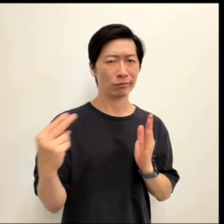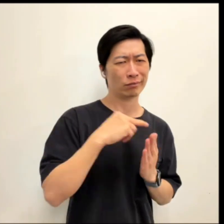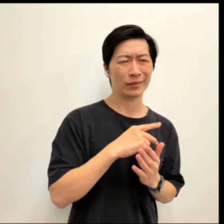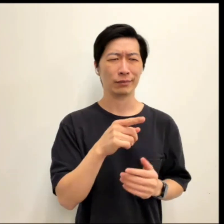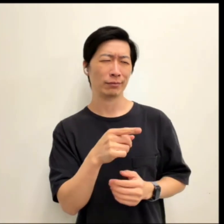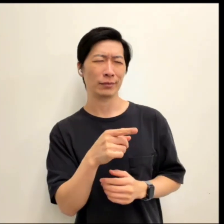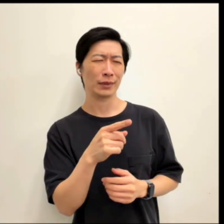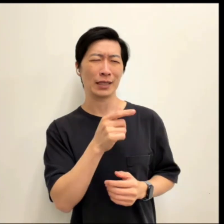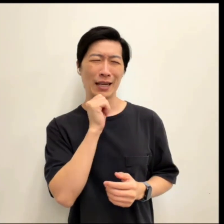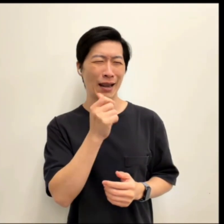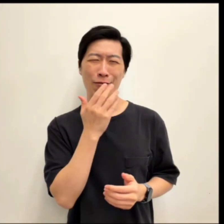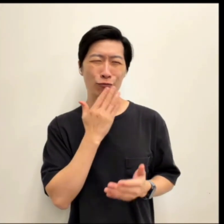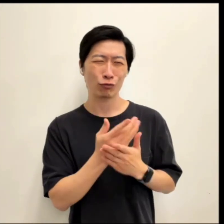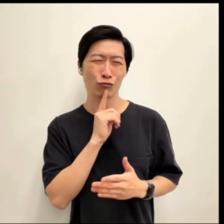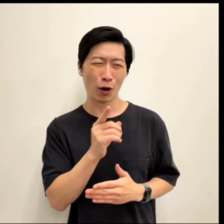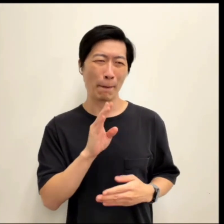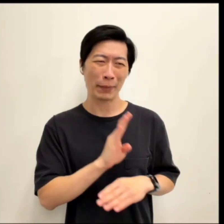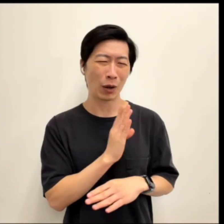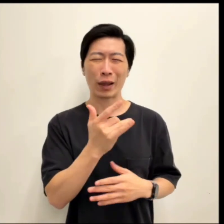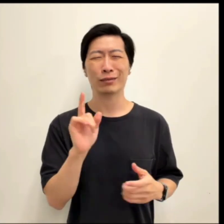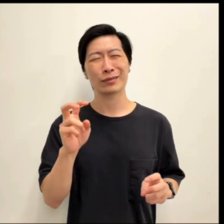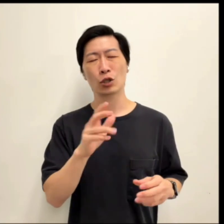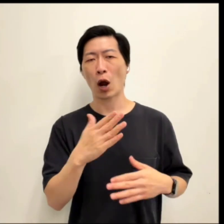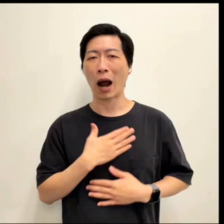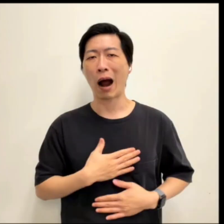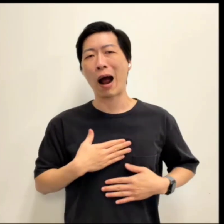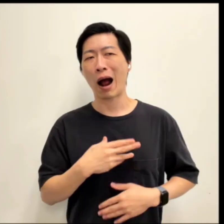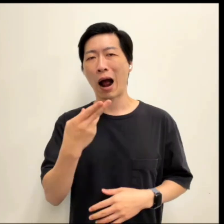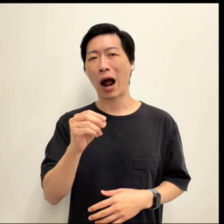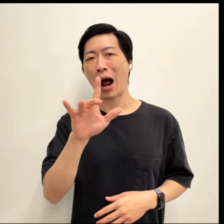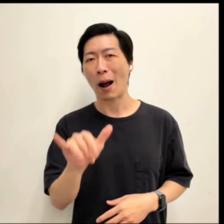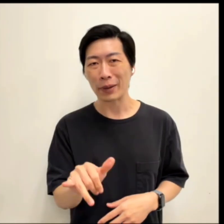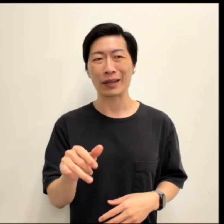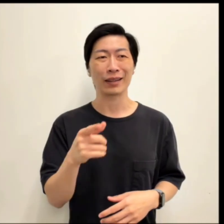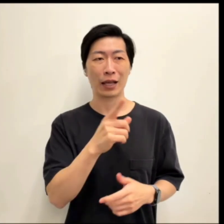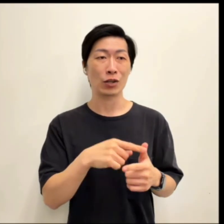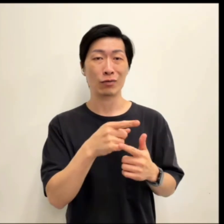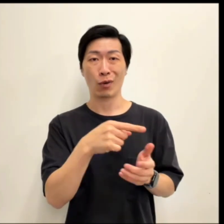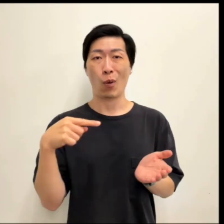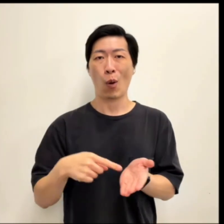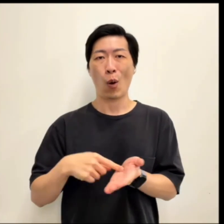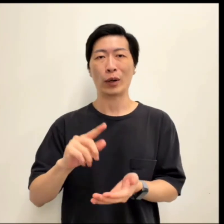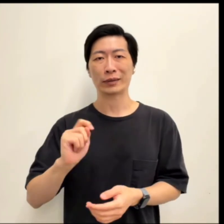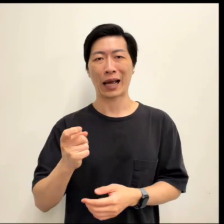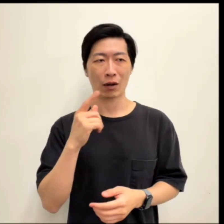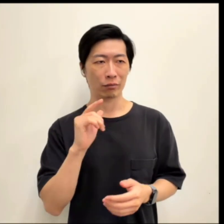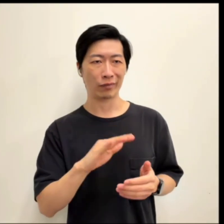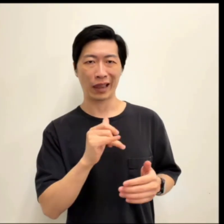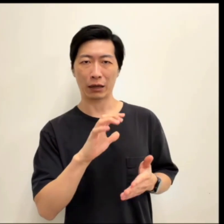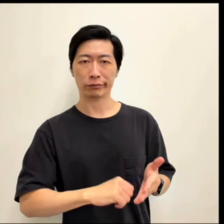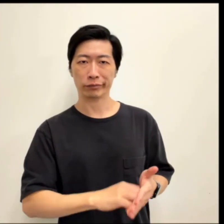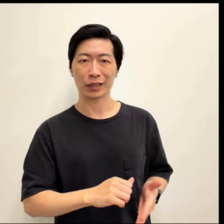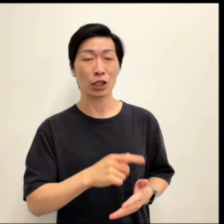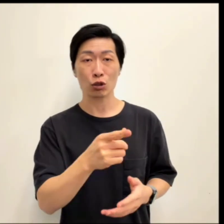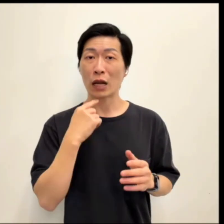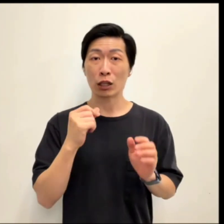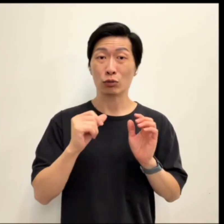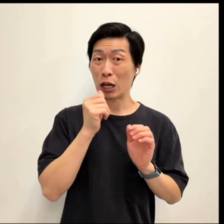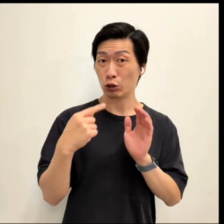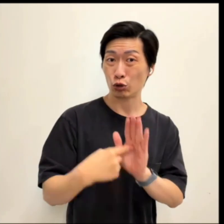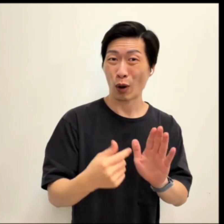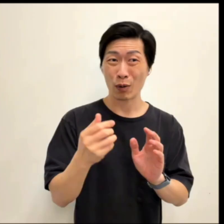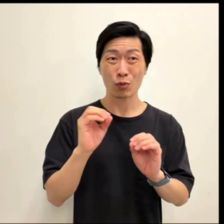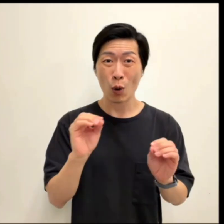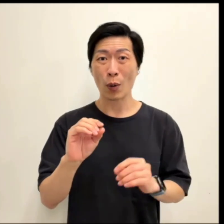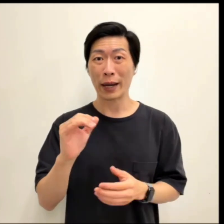go back in over those last couple of years and treat those last couple of years as hobby businesses, make you refile the tax returns without that business income, and then you